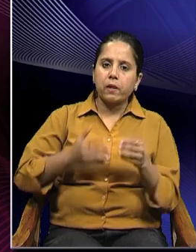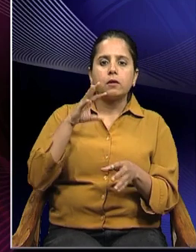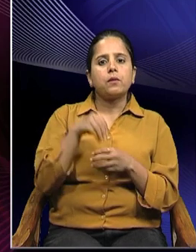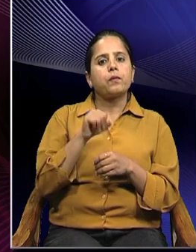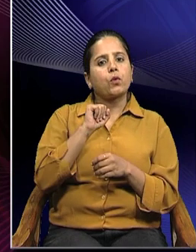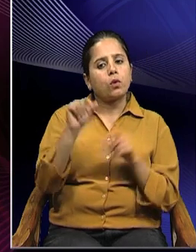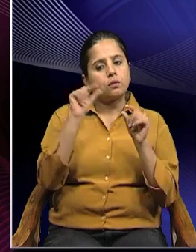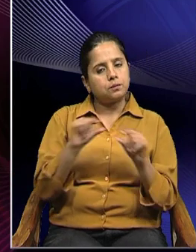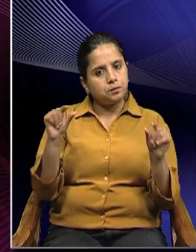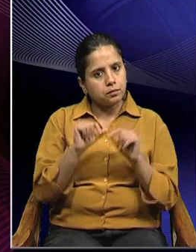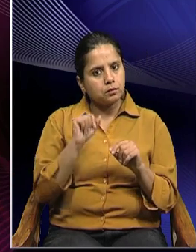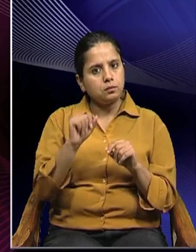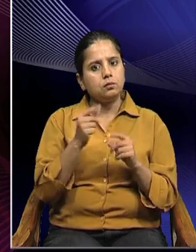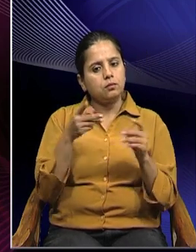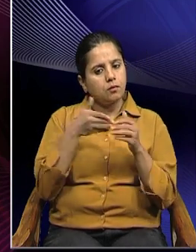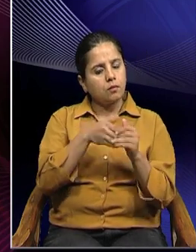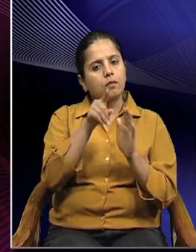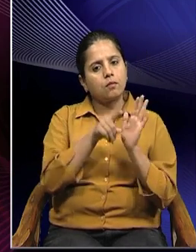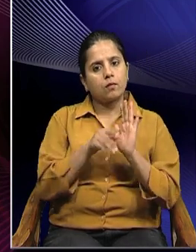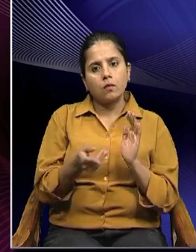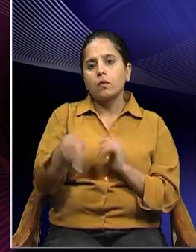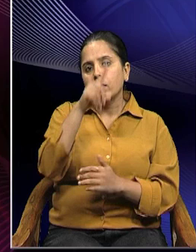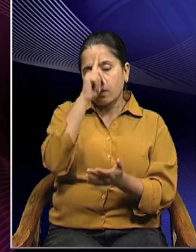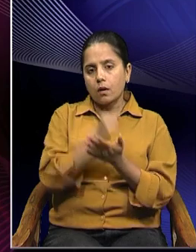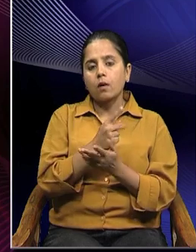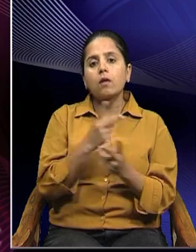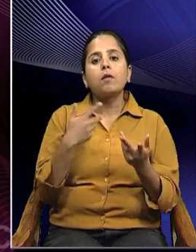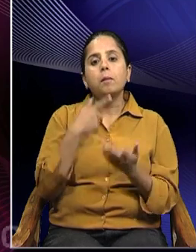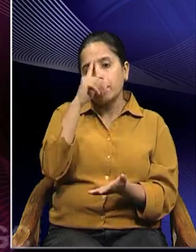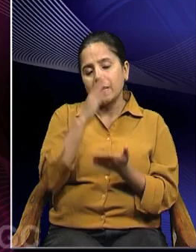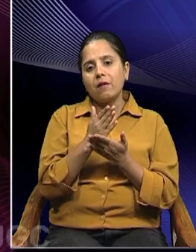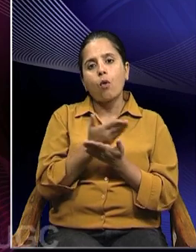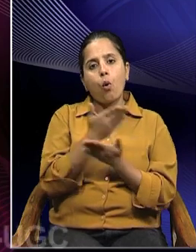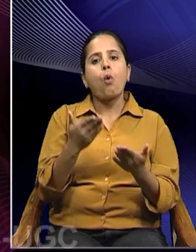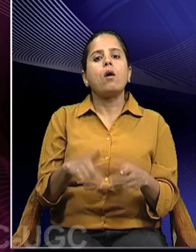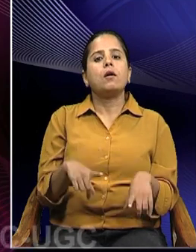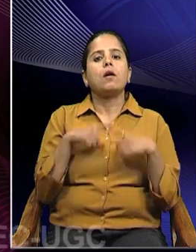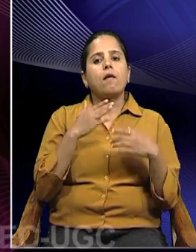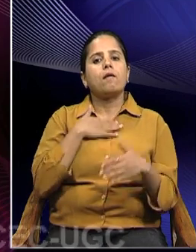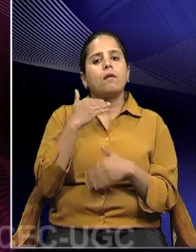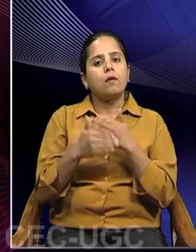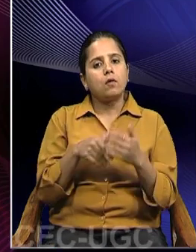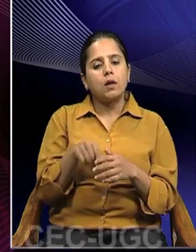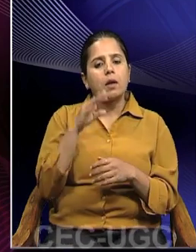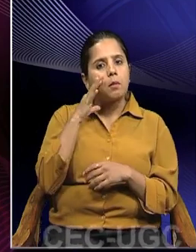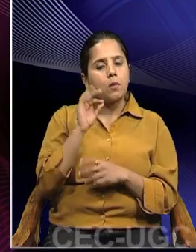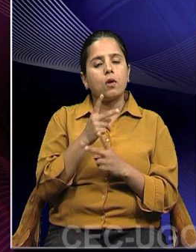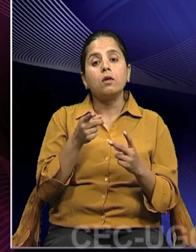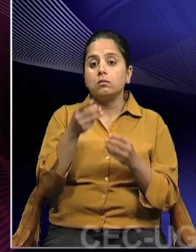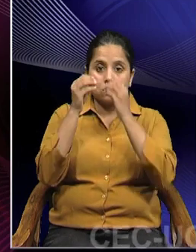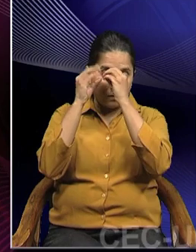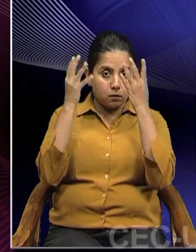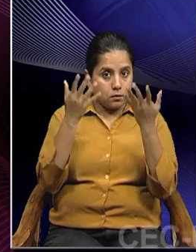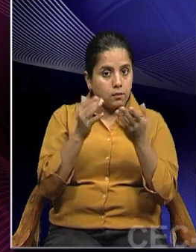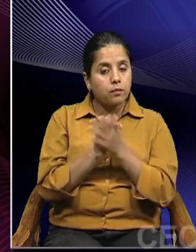its statements, into its guidelines. So, here we believe into survival of all, which is the essence of this idea. So, imagine